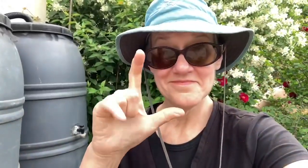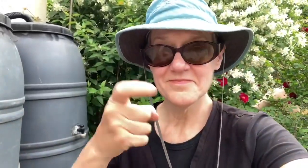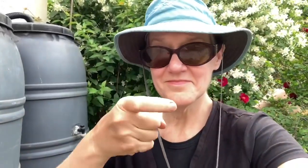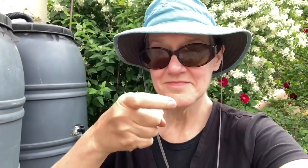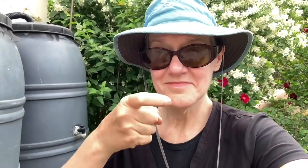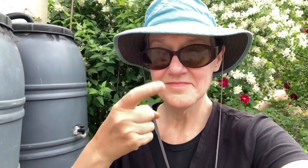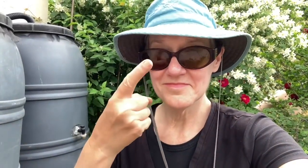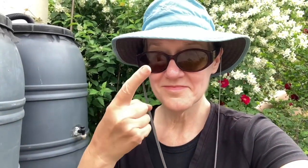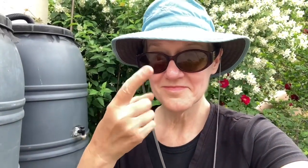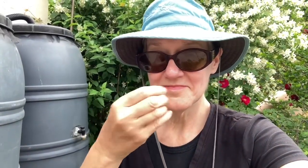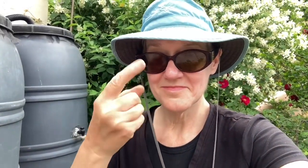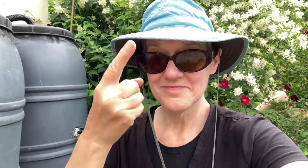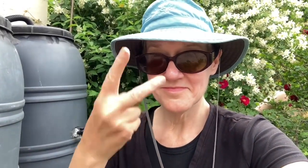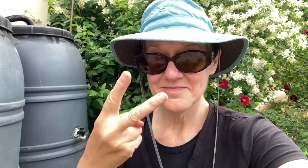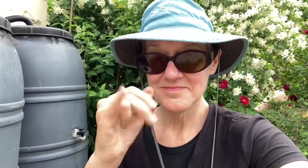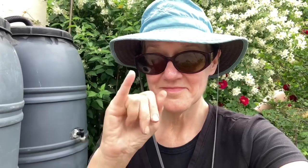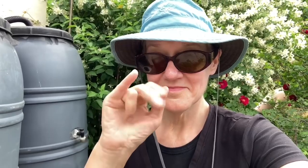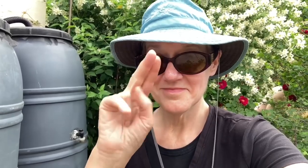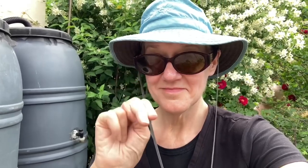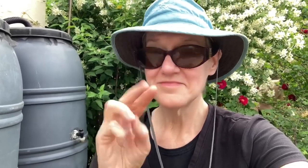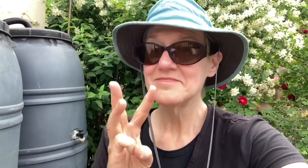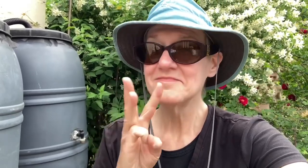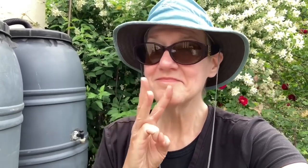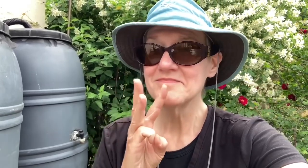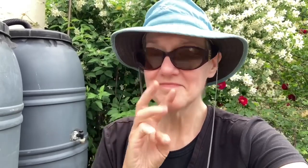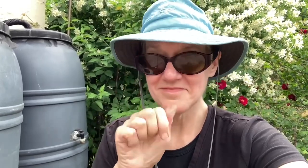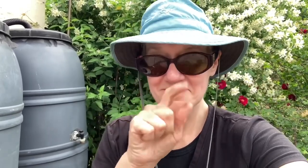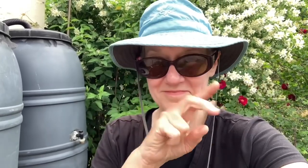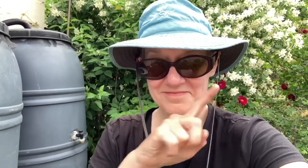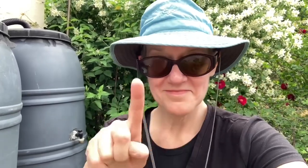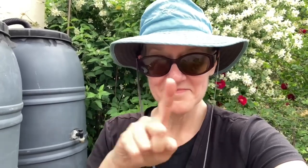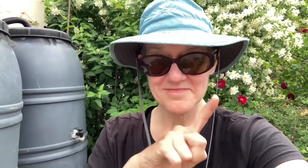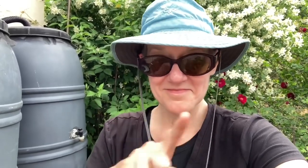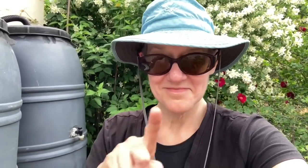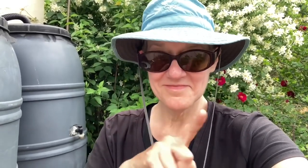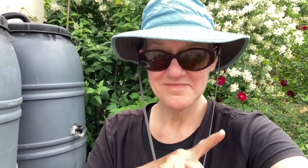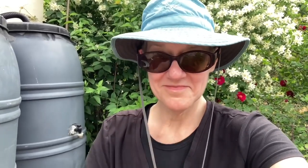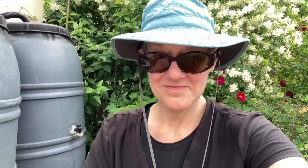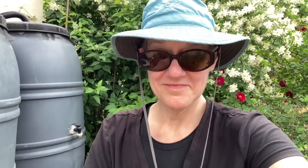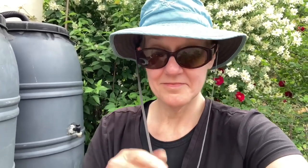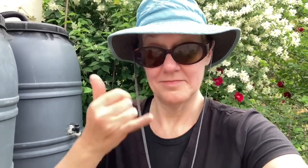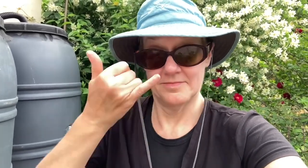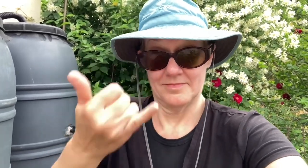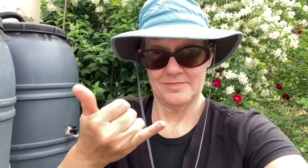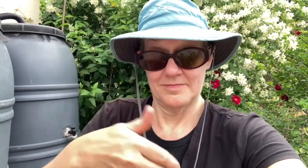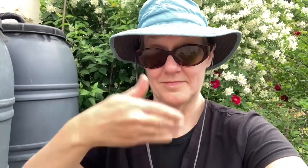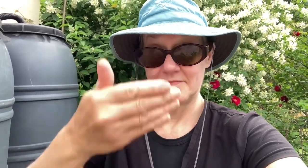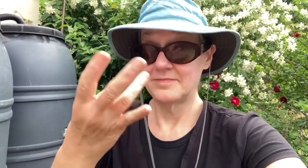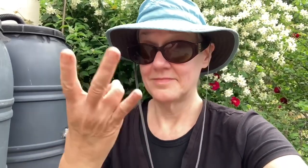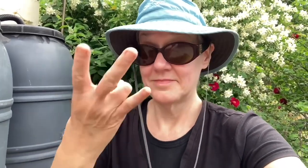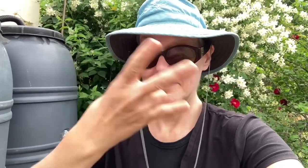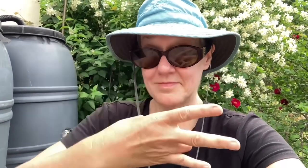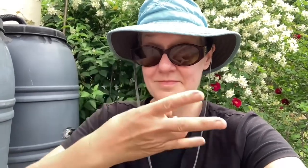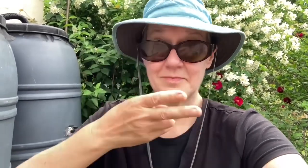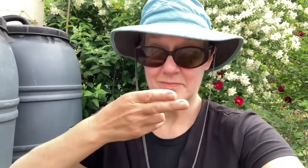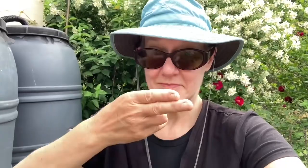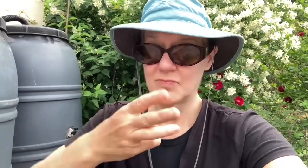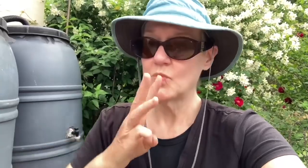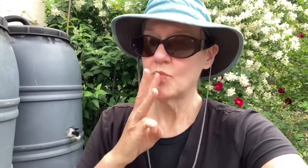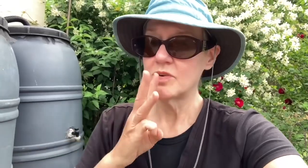Basil wants 1.5 inches of water every week. And for the first 7 days,